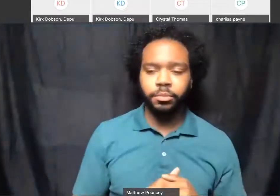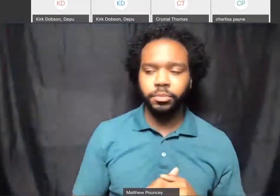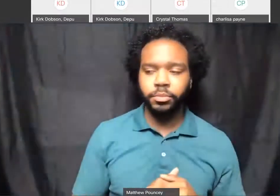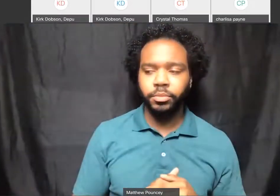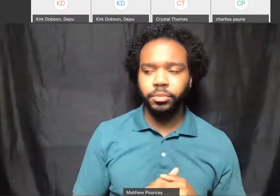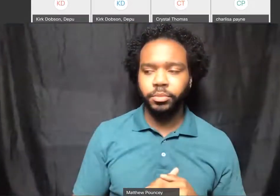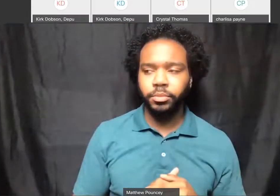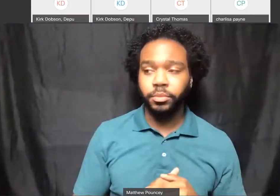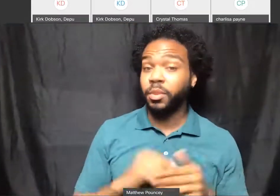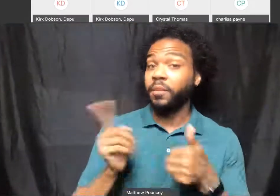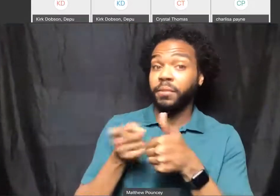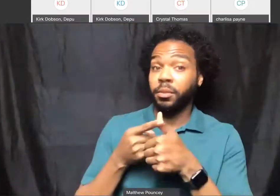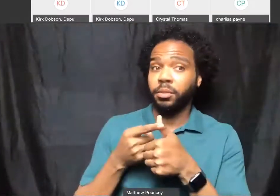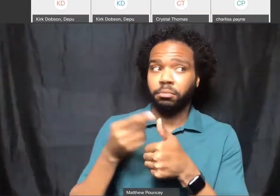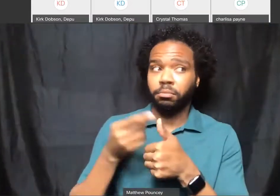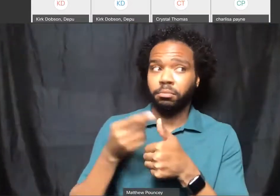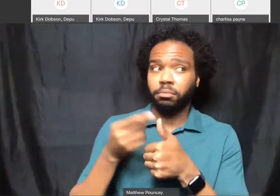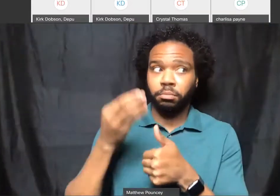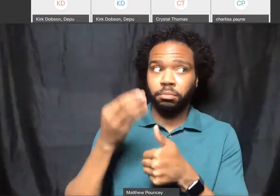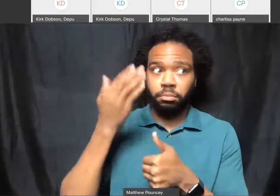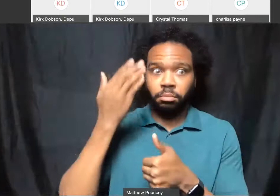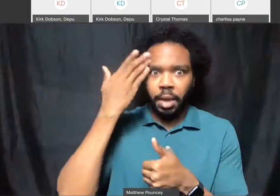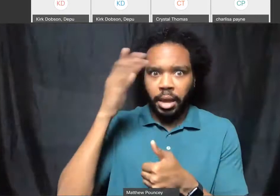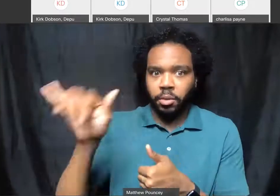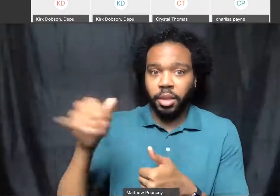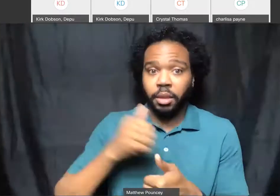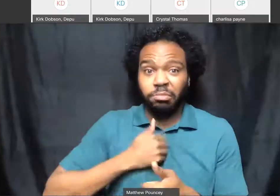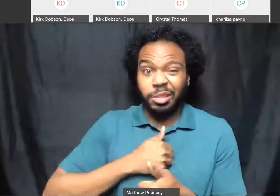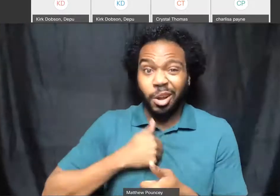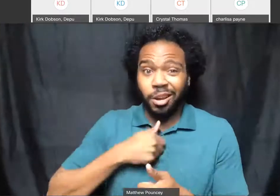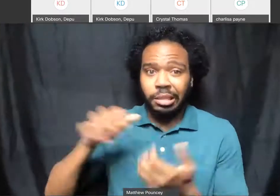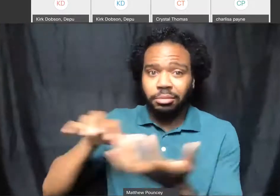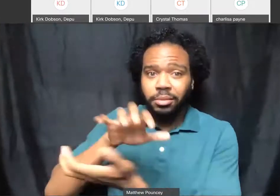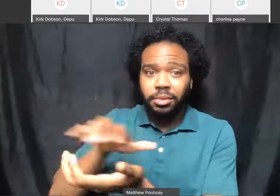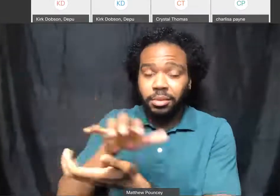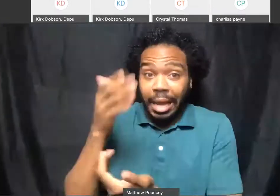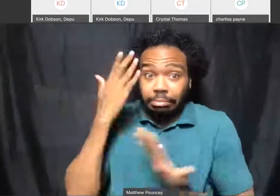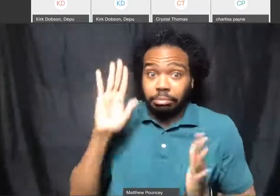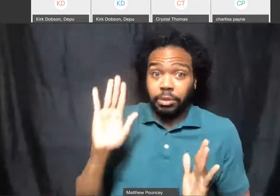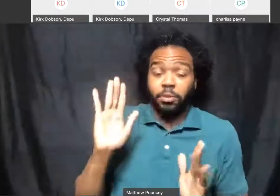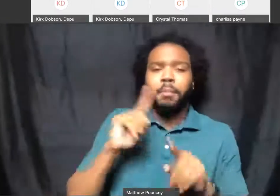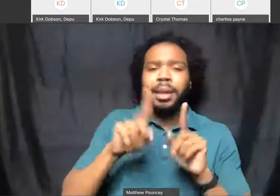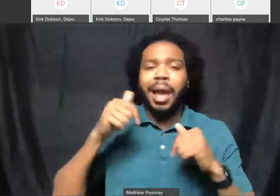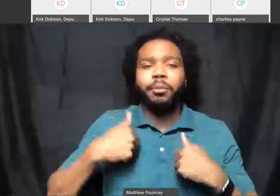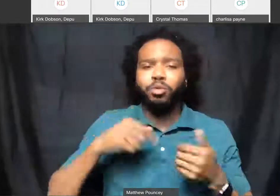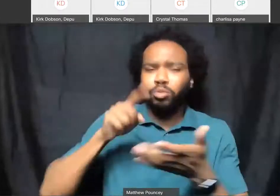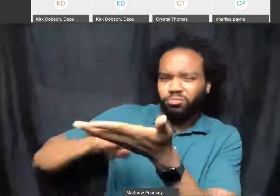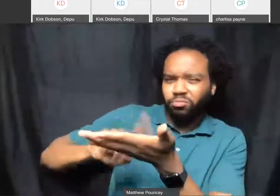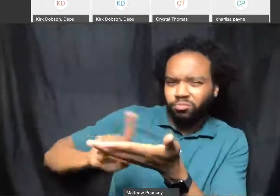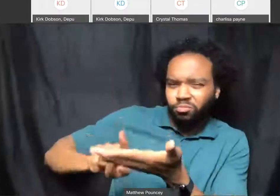I'm not aware of that. I'm sorry if there is confusion, but I'll have to look into that.